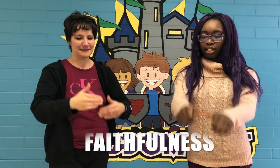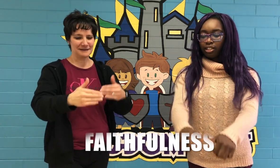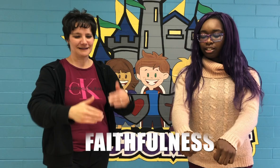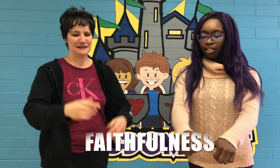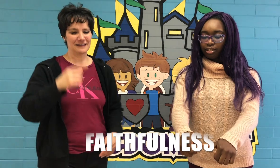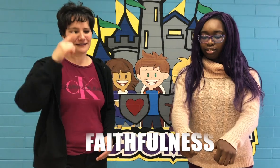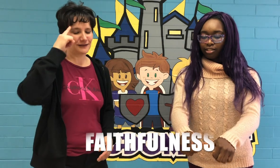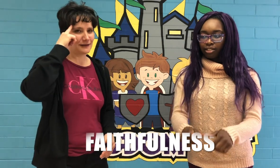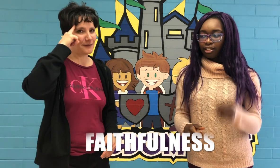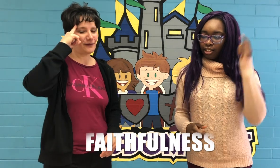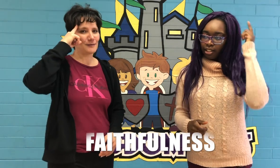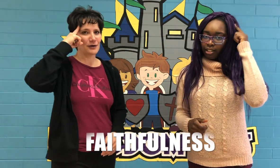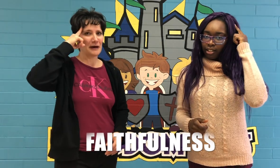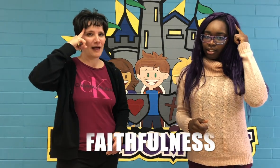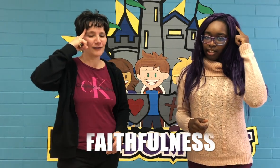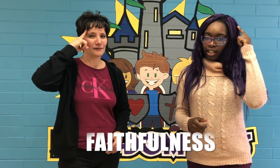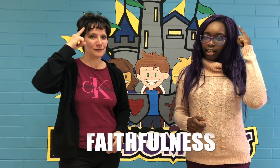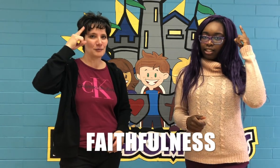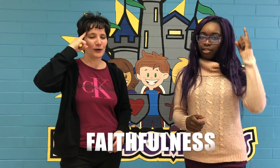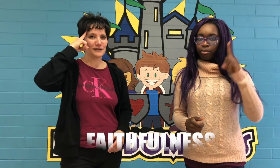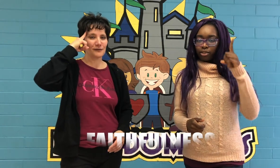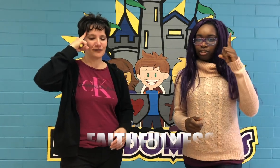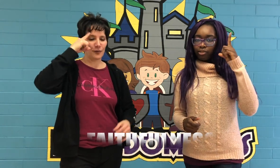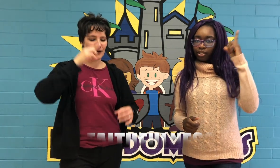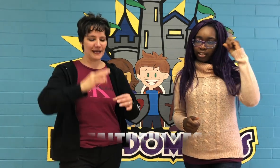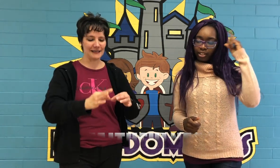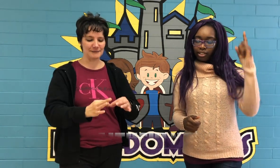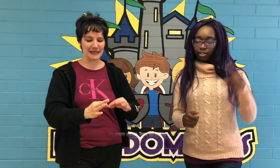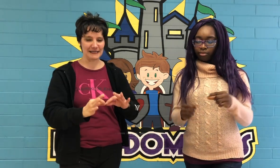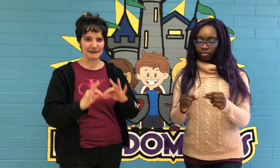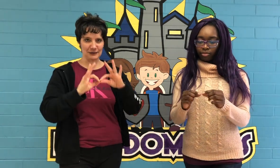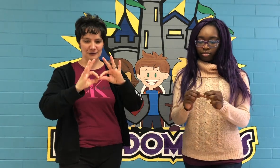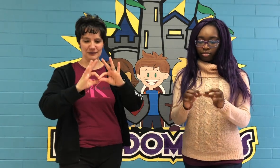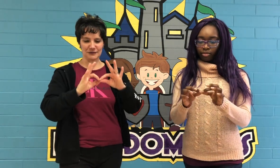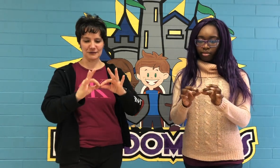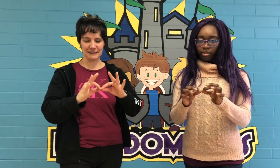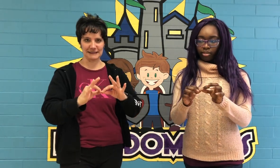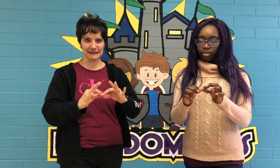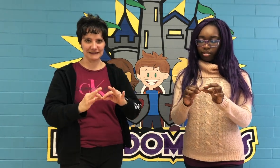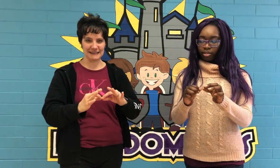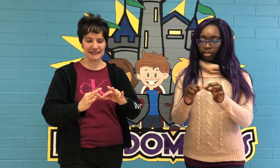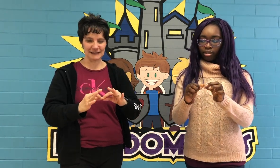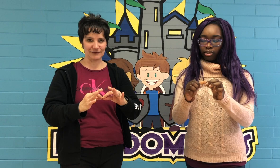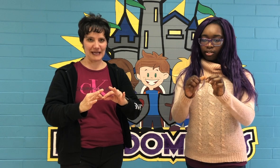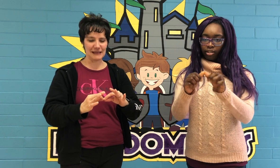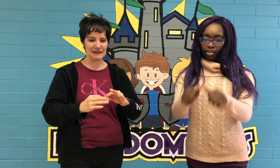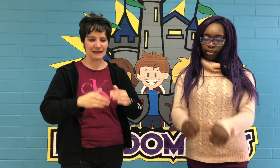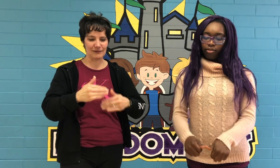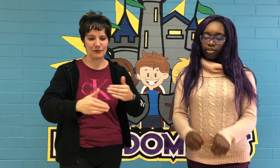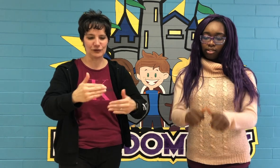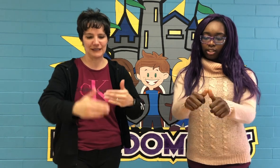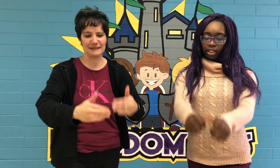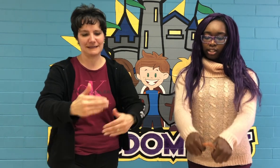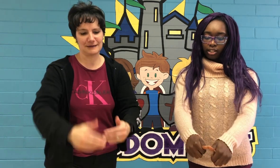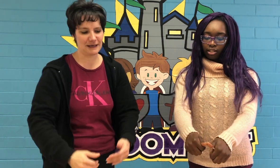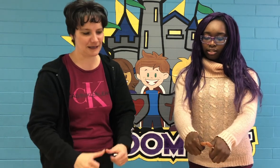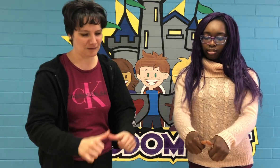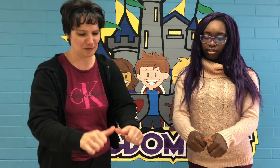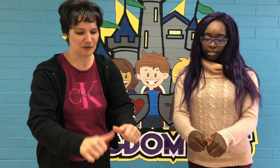Fullness. So you come from your you point your forehead and make little circles like this, and then that's faith, and then fullness, okay? With your